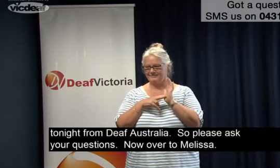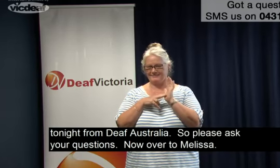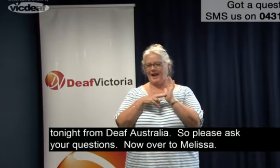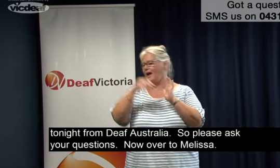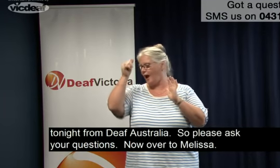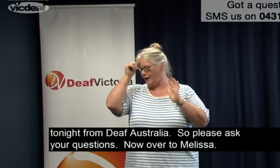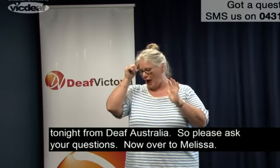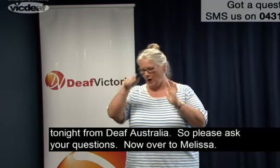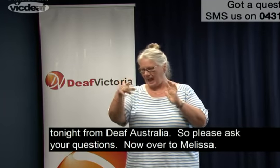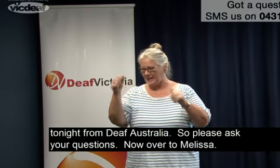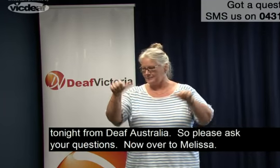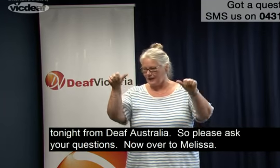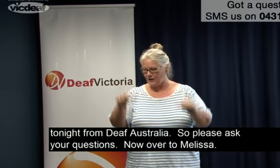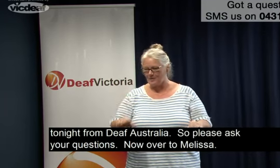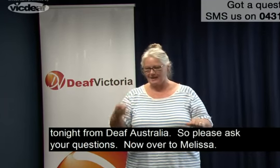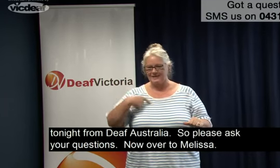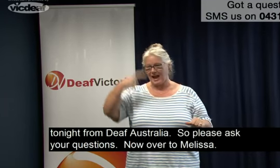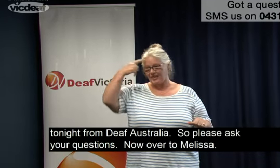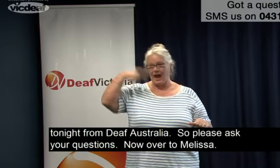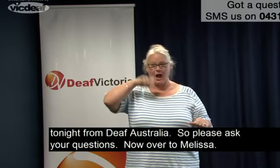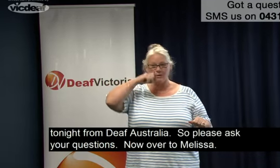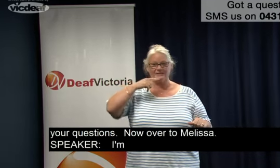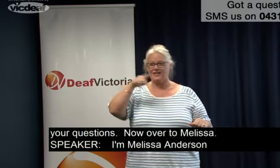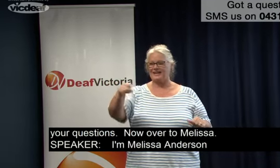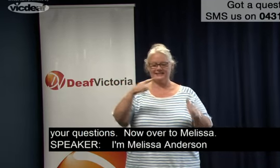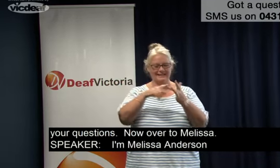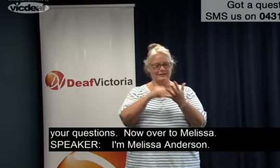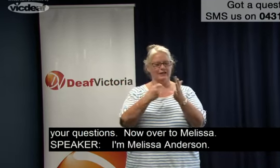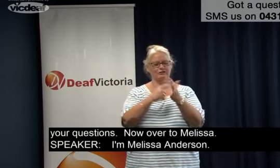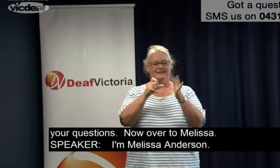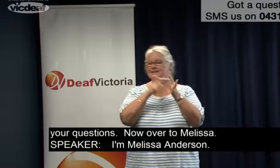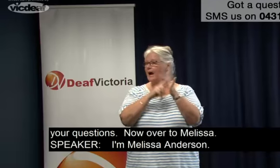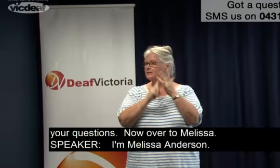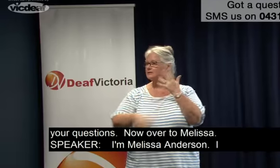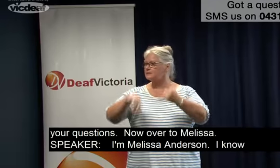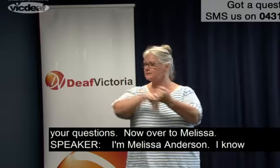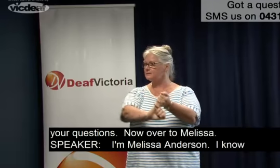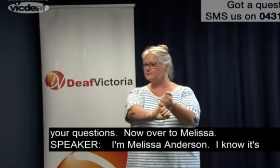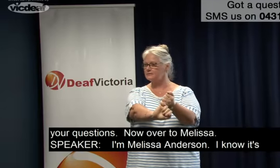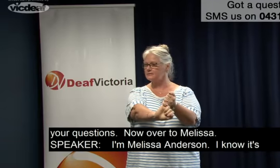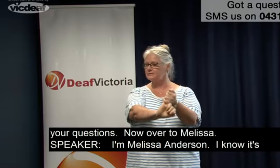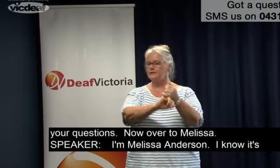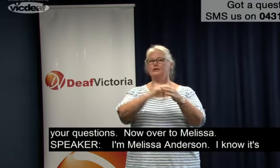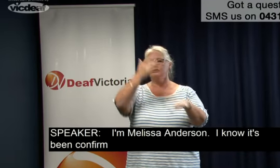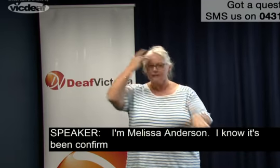I'm Melissa Anderson. I know it's been confirmed, but I want to say